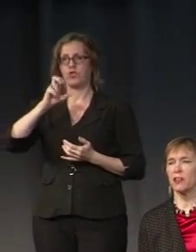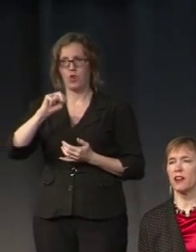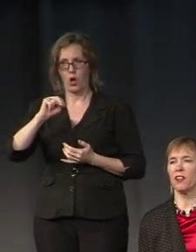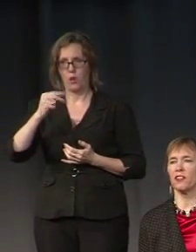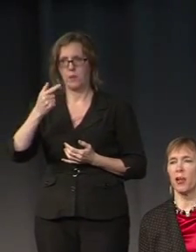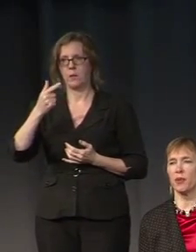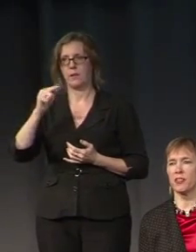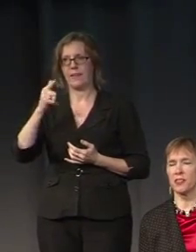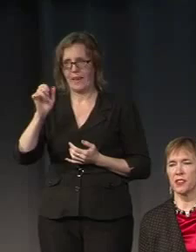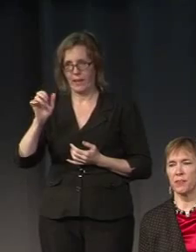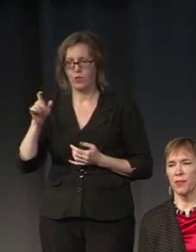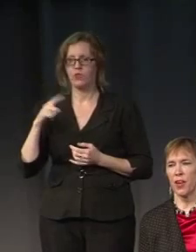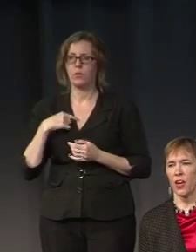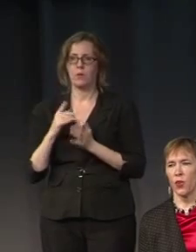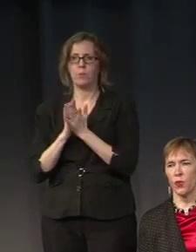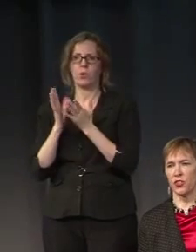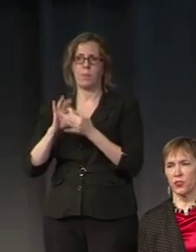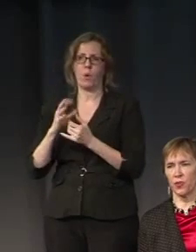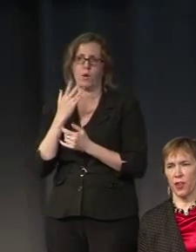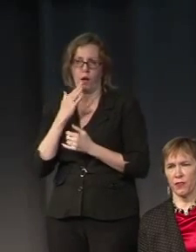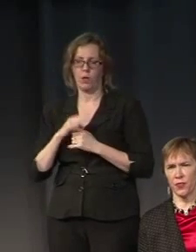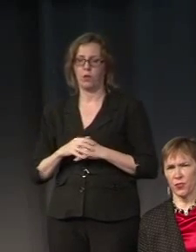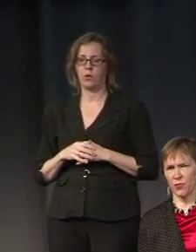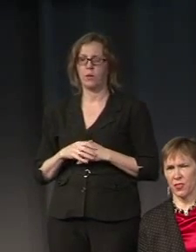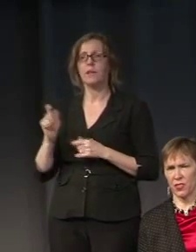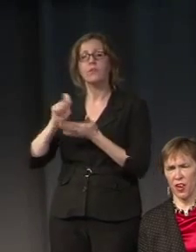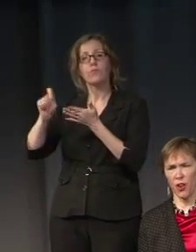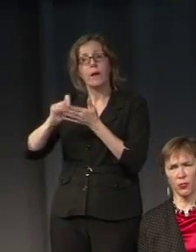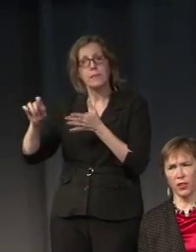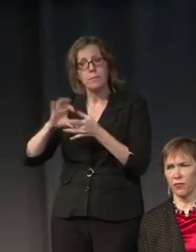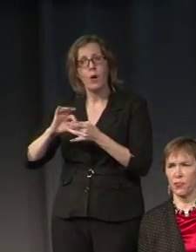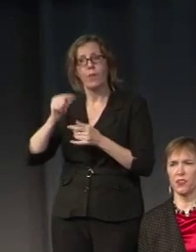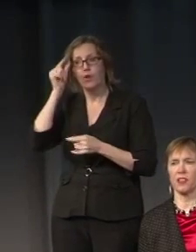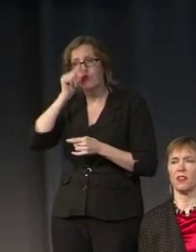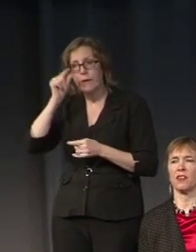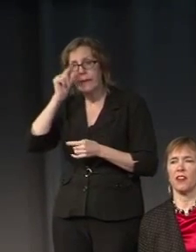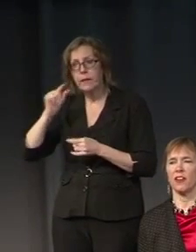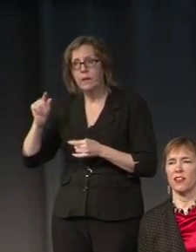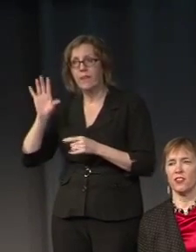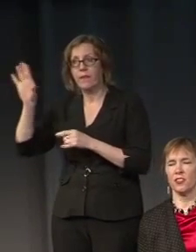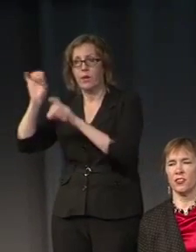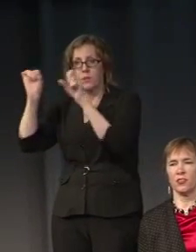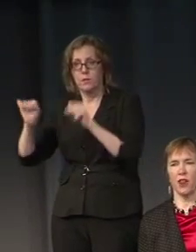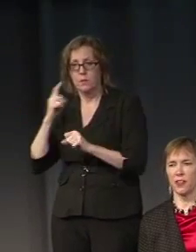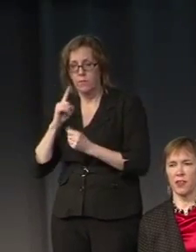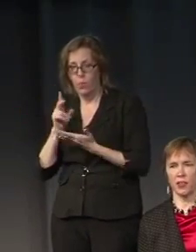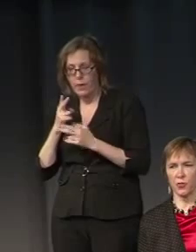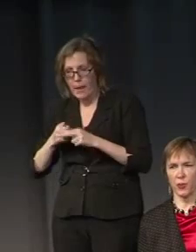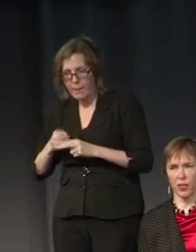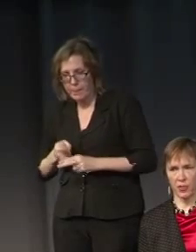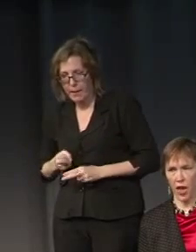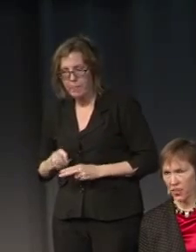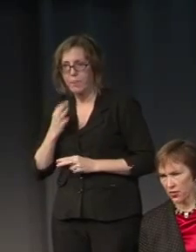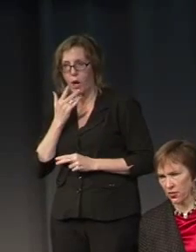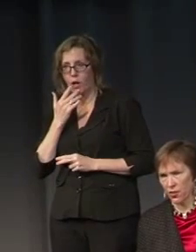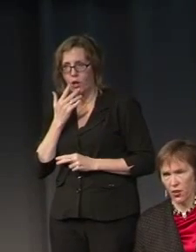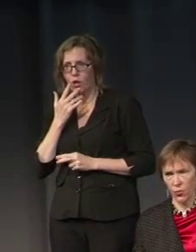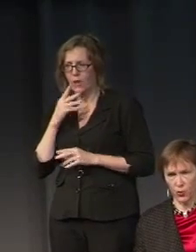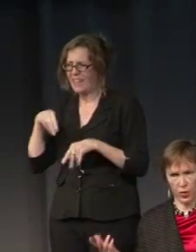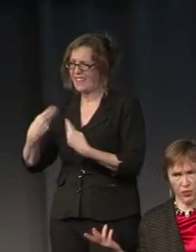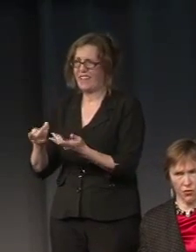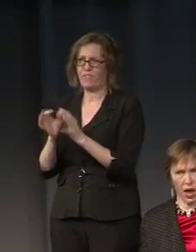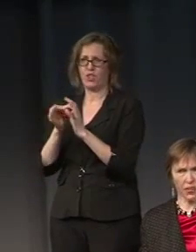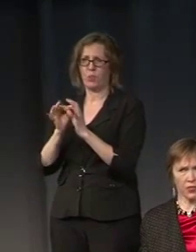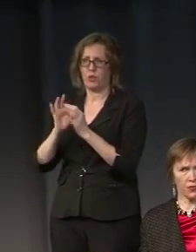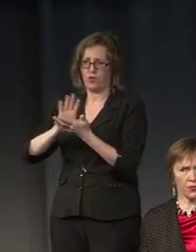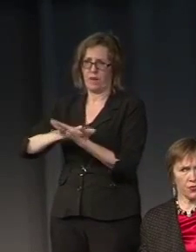the Greek color naming system, which at first was terribly confusing to the translators because Hector